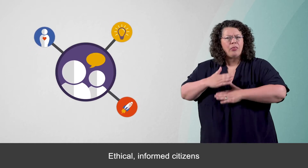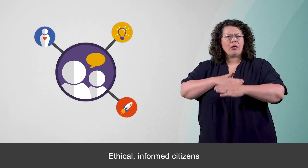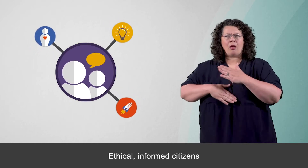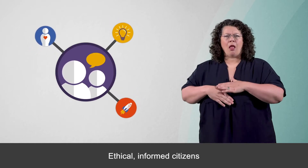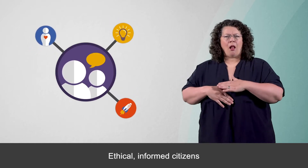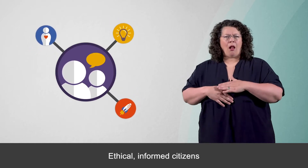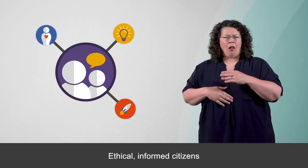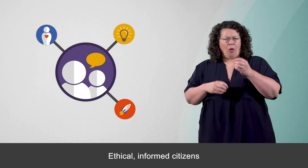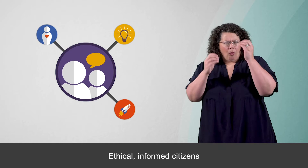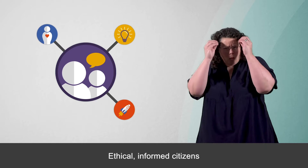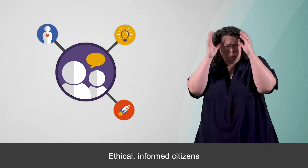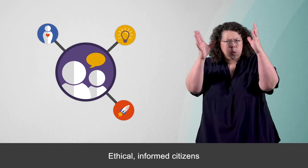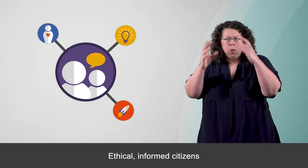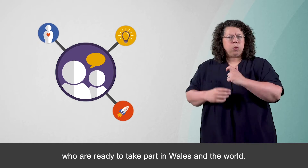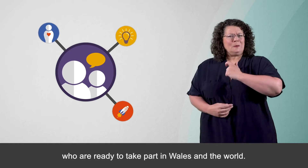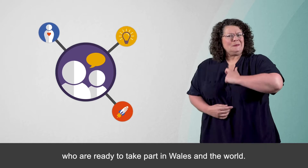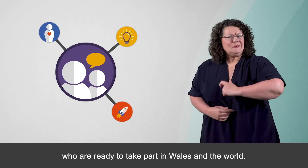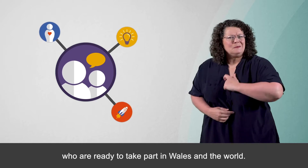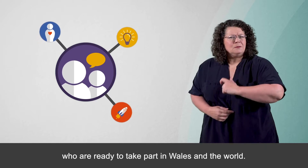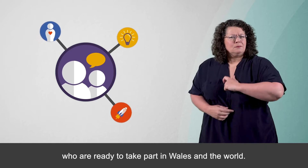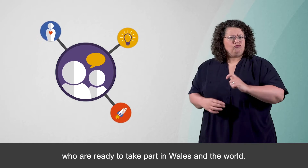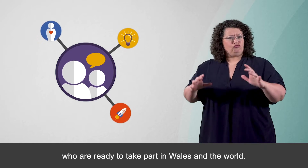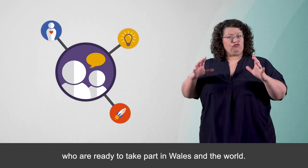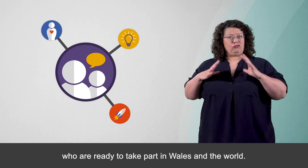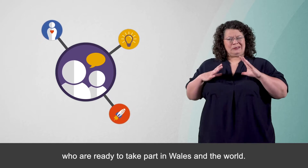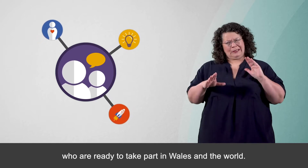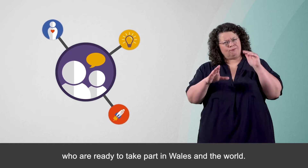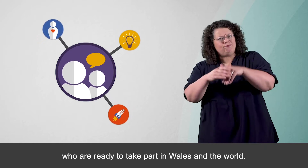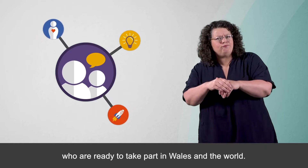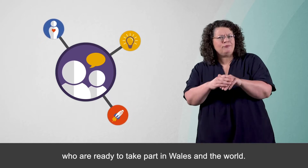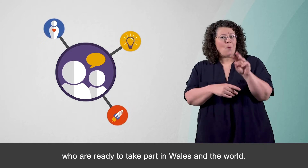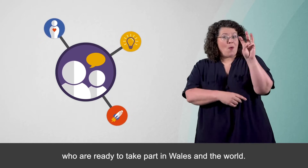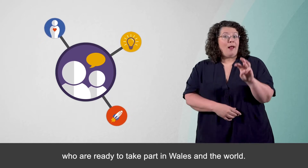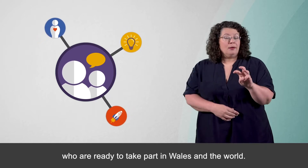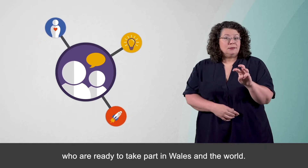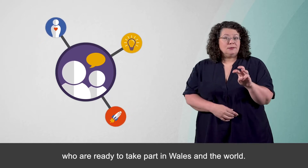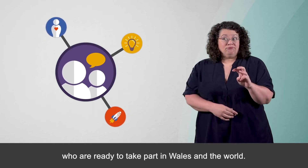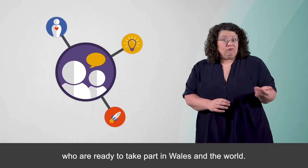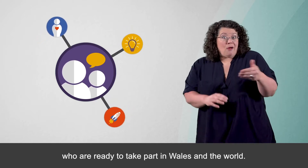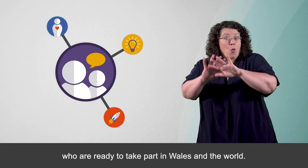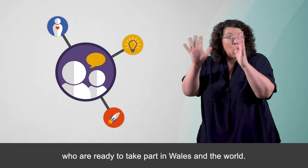Ethical, informed citizens who are ready to take part in Wales and the world.